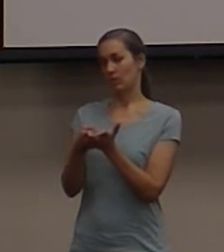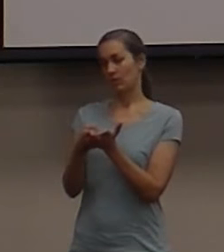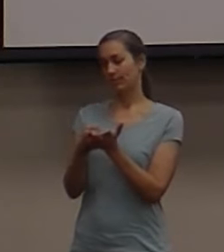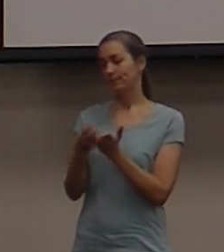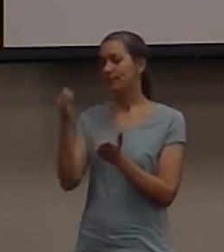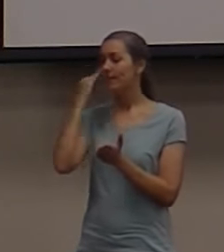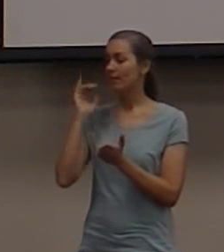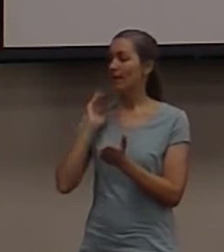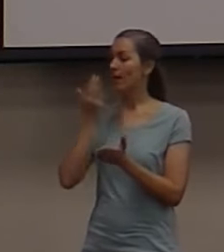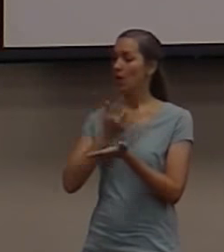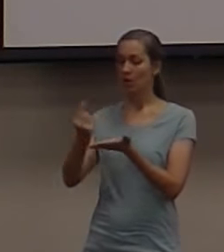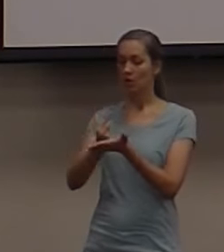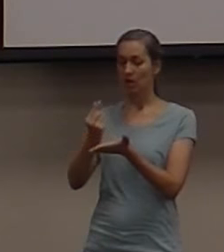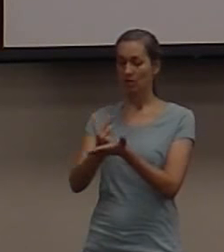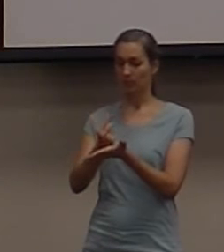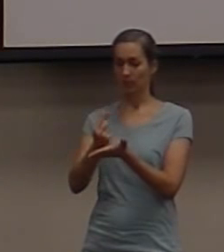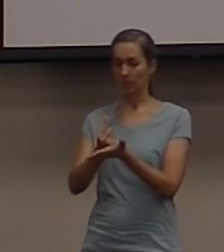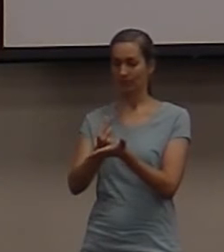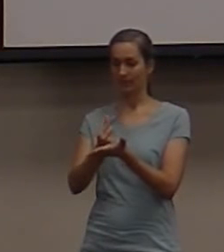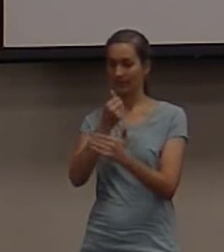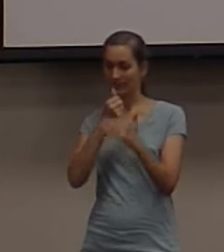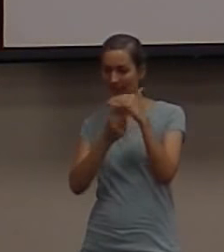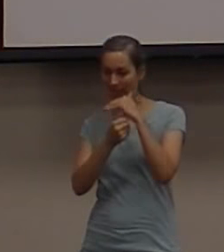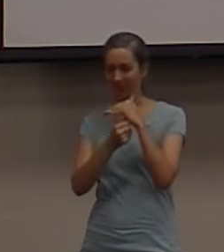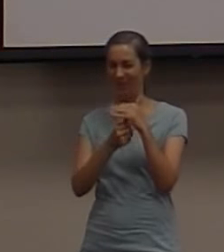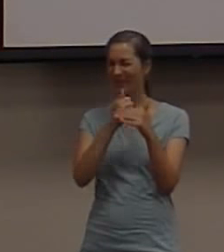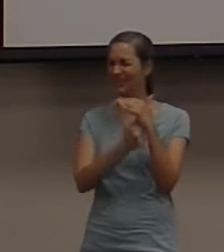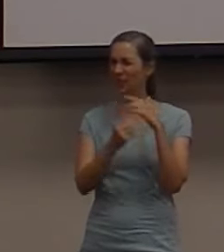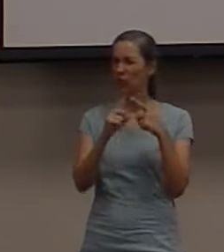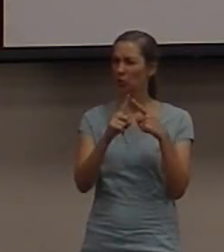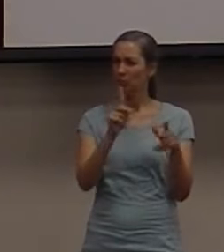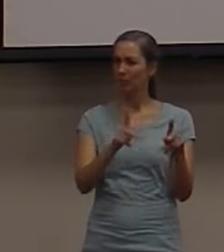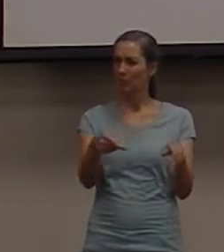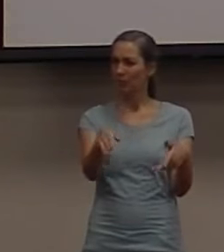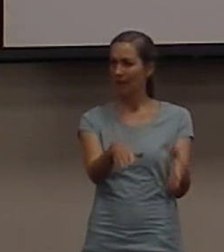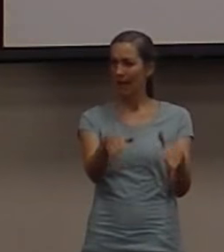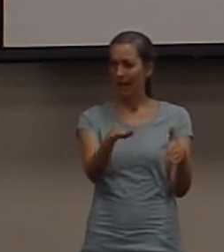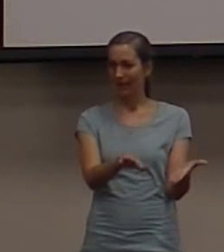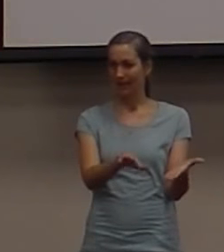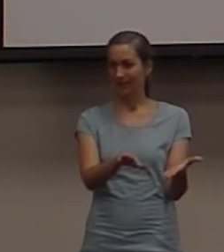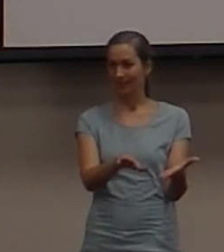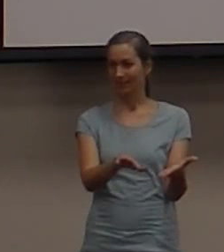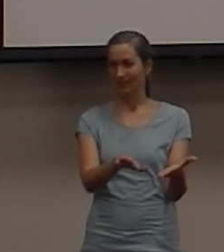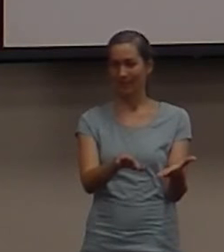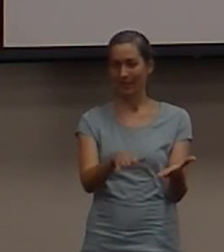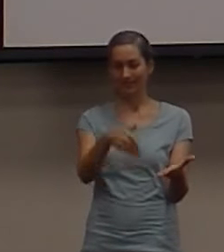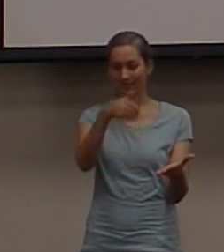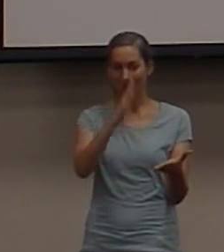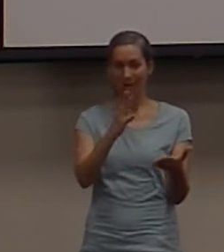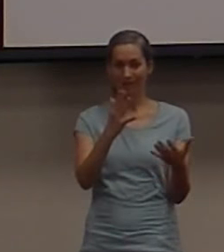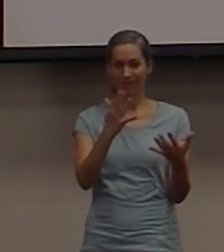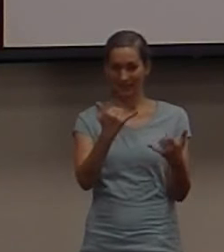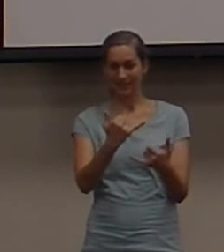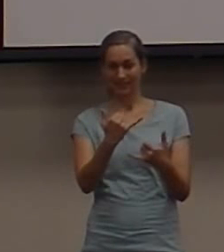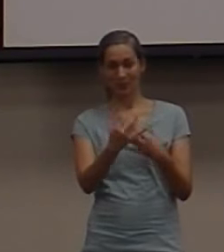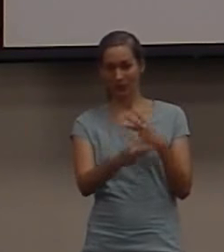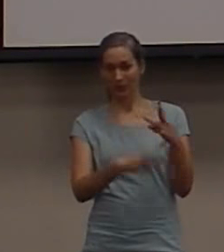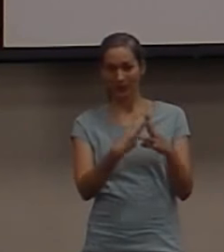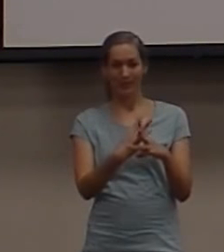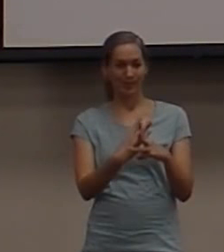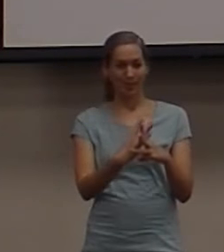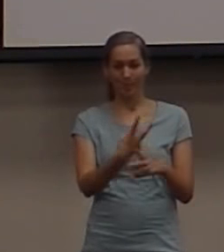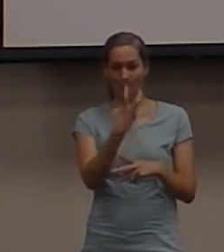But if our gospel is veiled, it's veiled to those who are perishing. In their case, the God of this age has blinded the minds of unbelievers to keep them